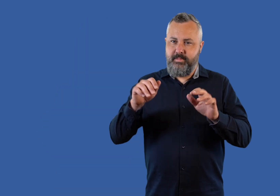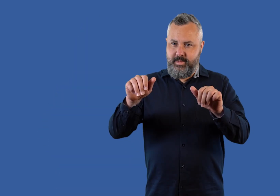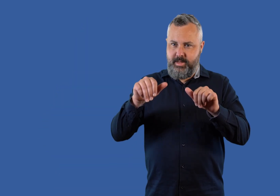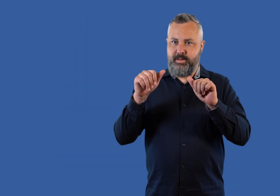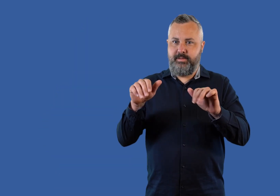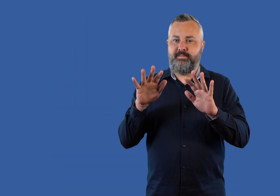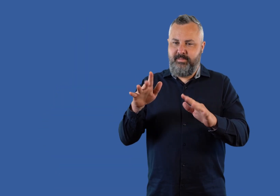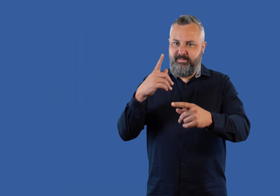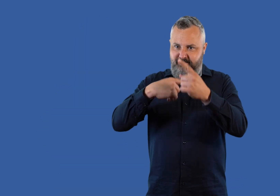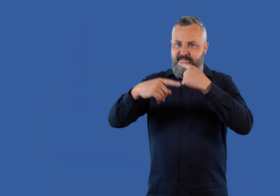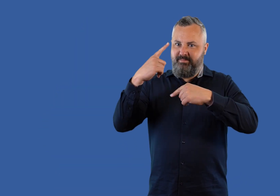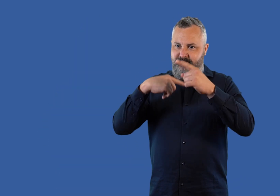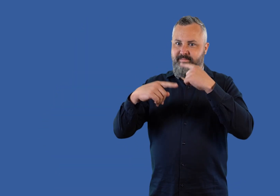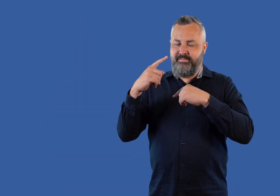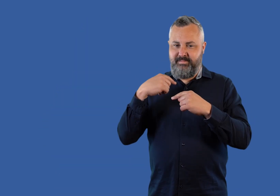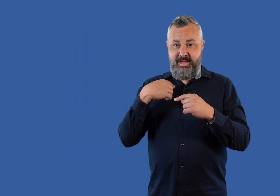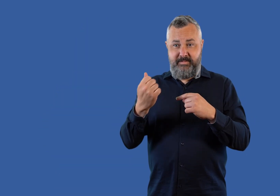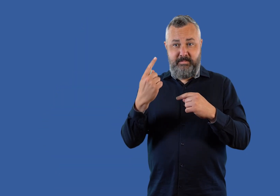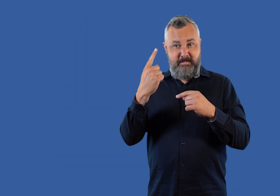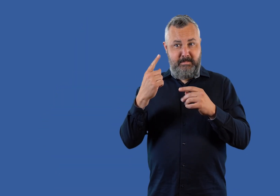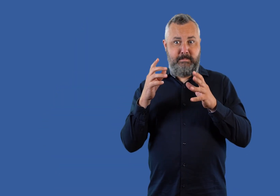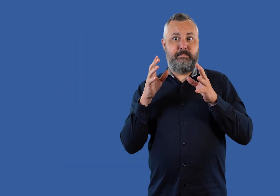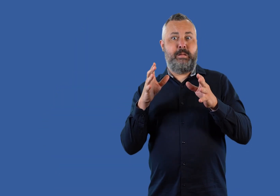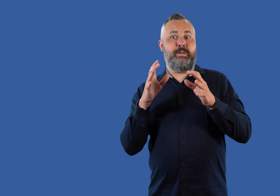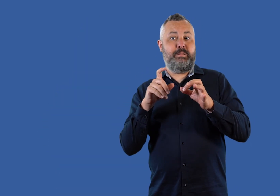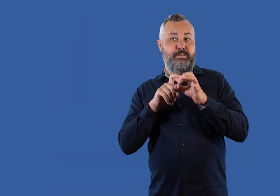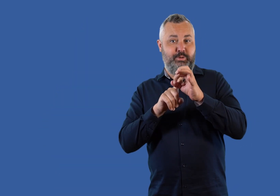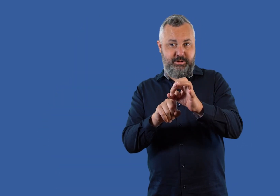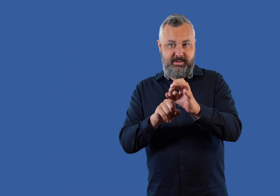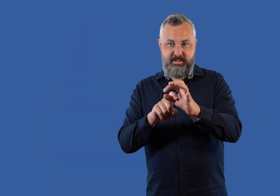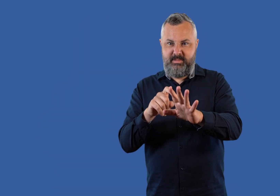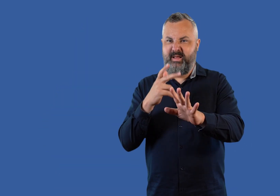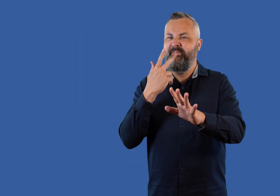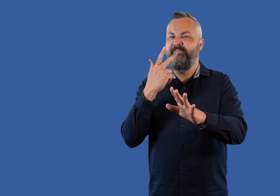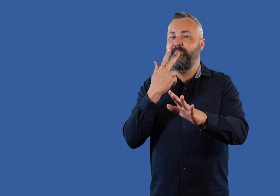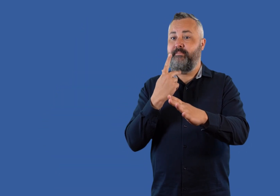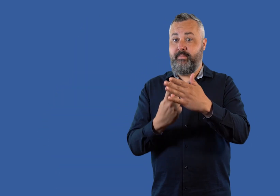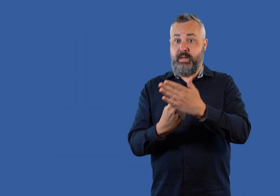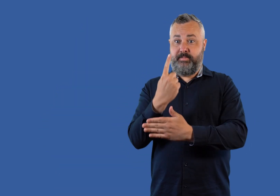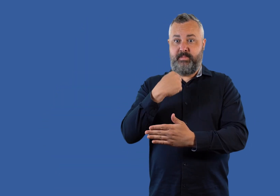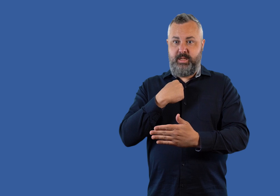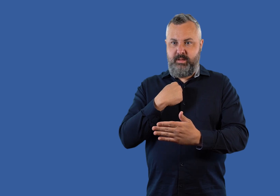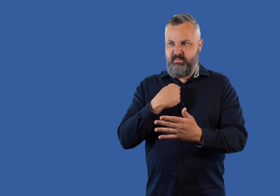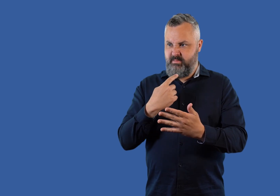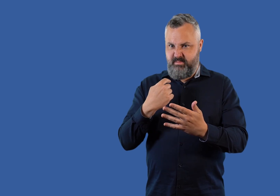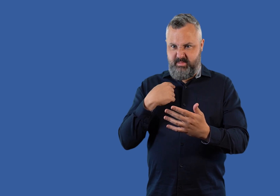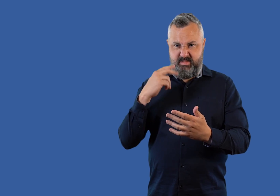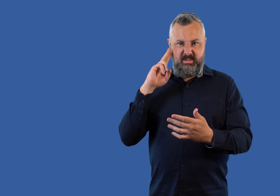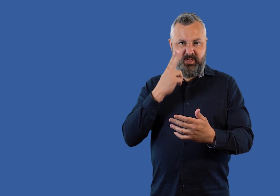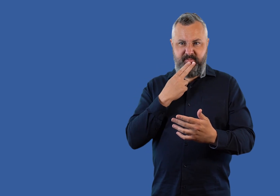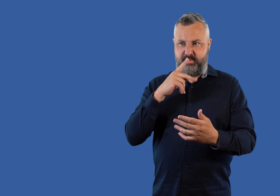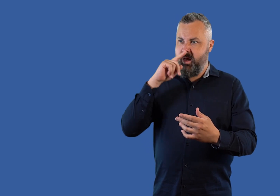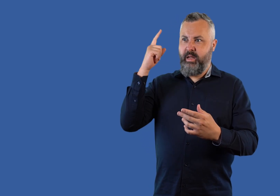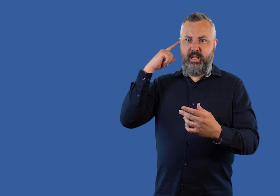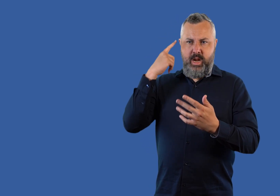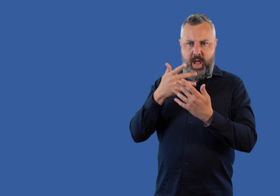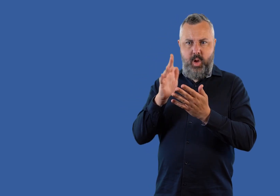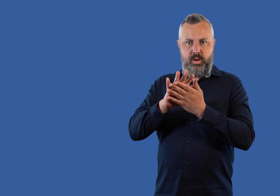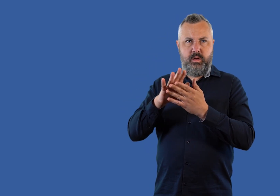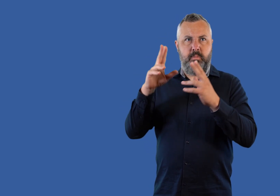Okay, after hearing all of this information, I have a bit of a weird question. If this happened to me, how would I experience it as I'm